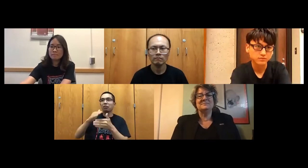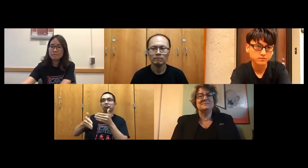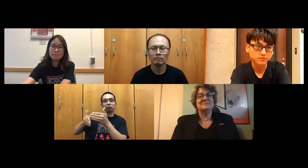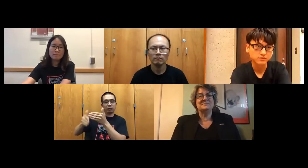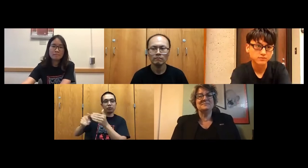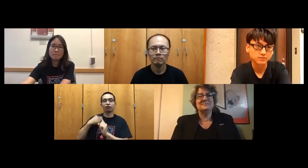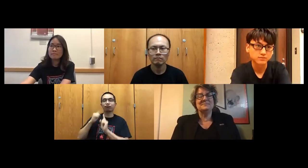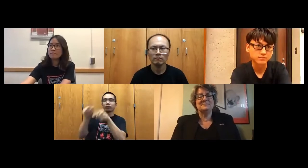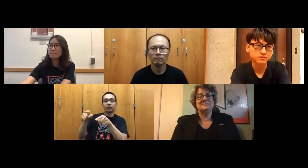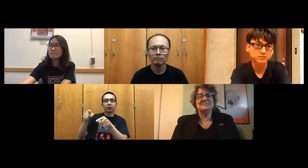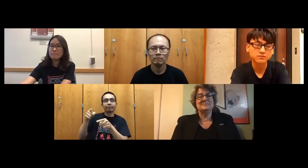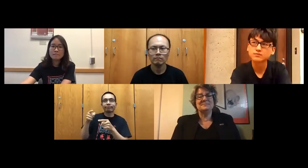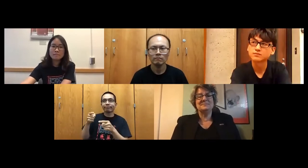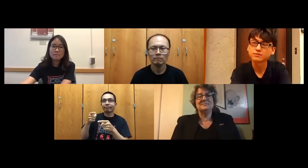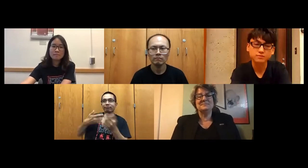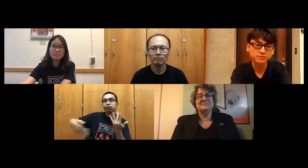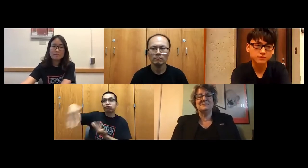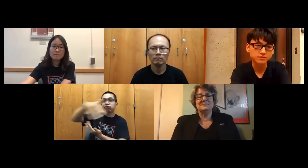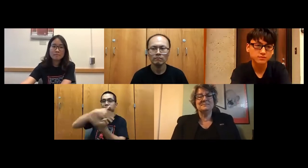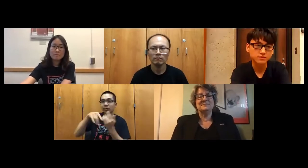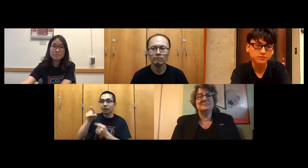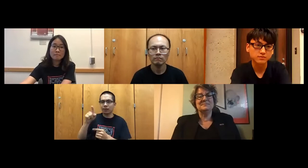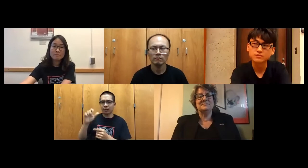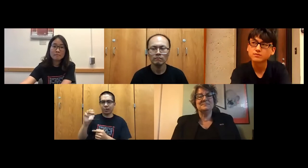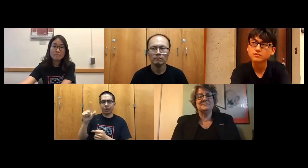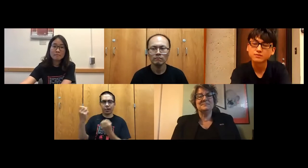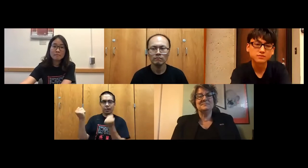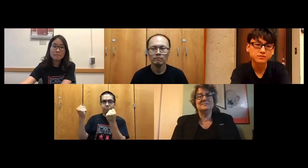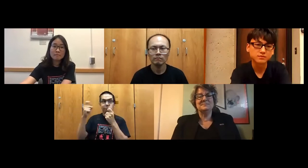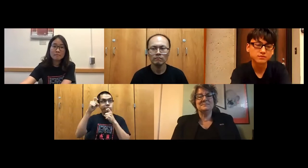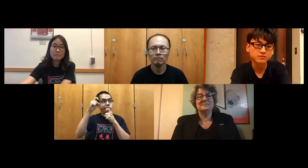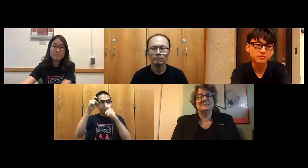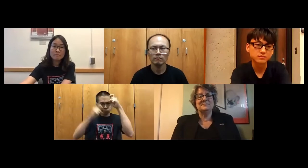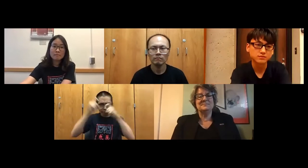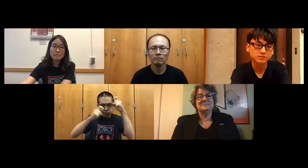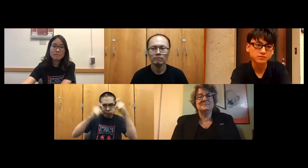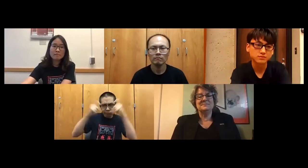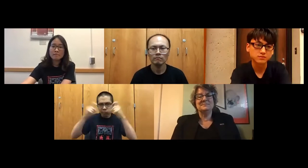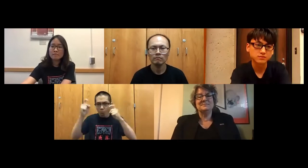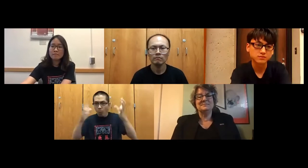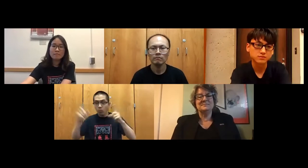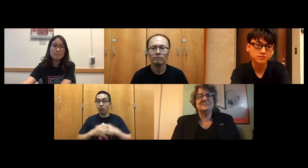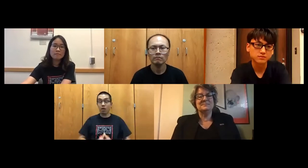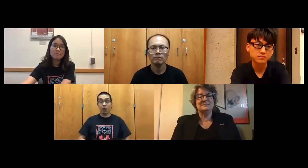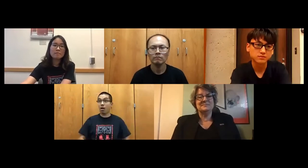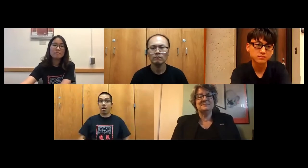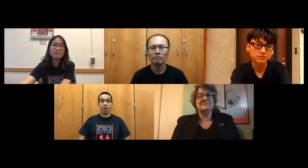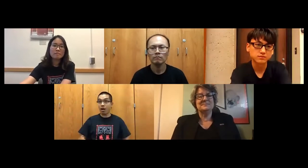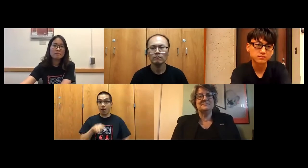many people. And so again, weekends, we've been able to go out and just socialize. And I've been able to see all of